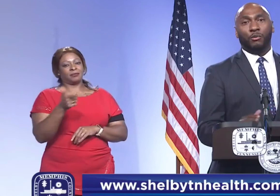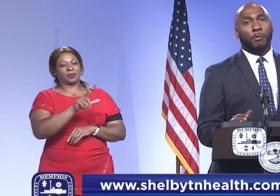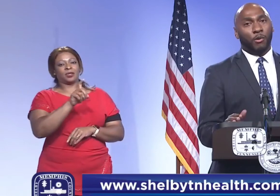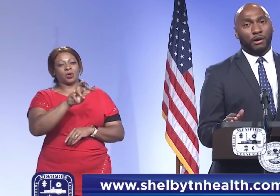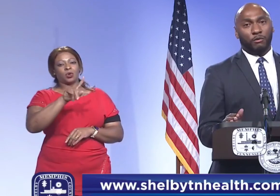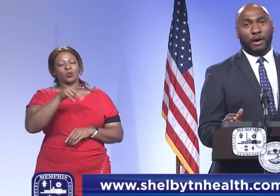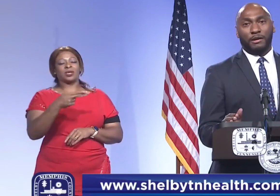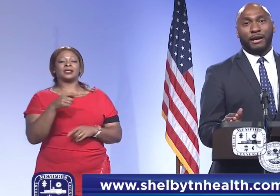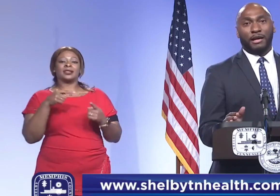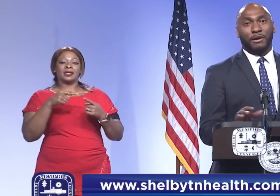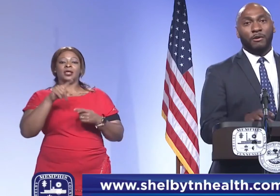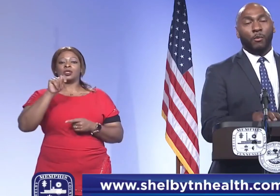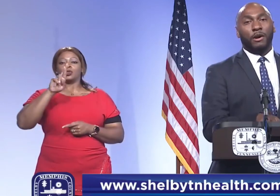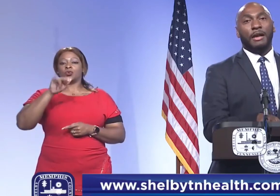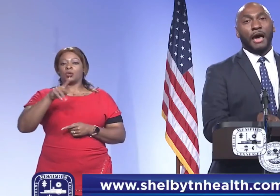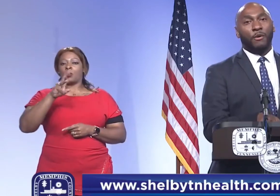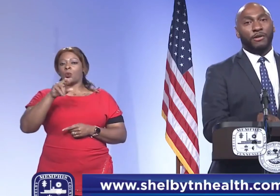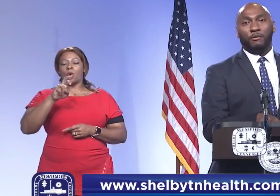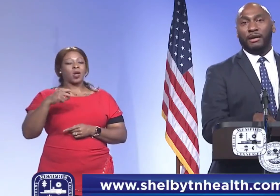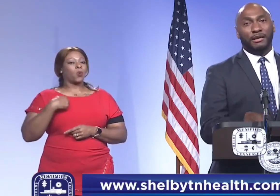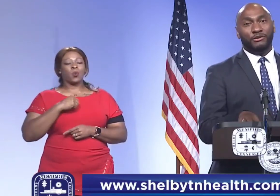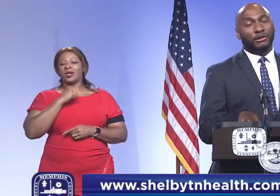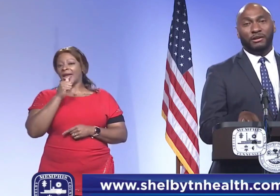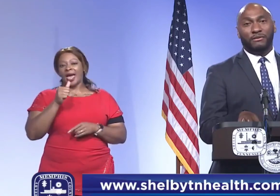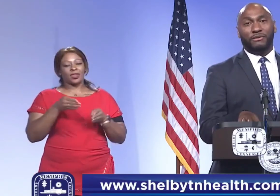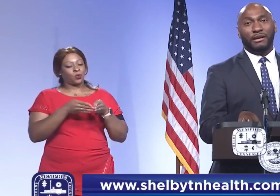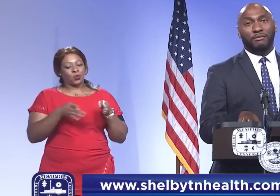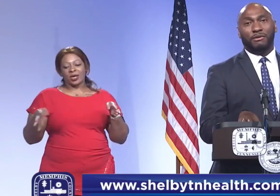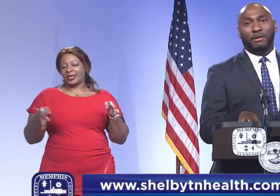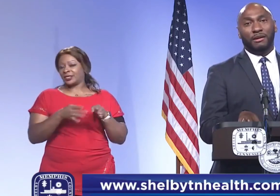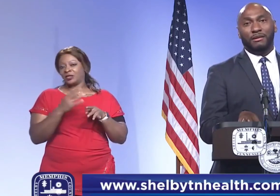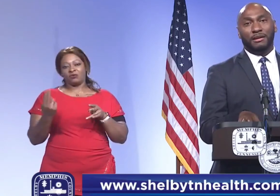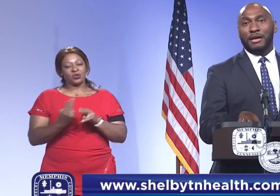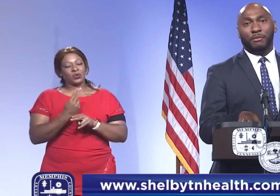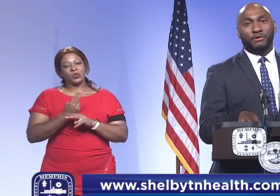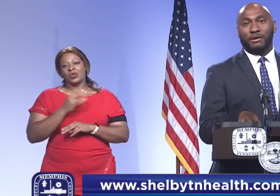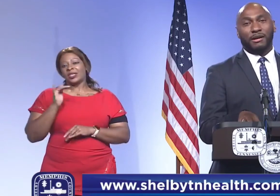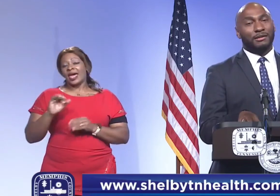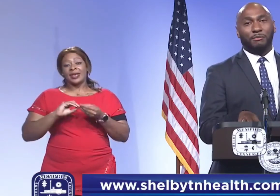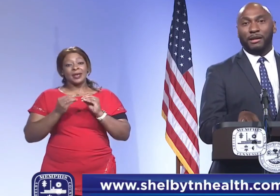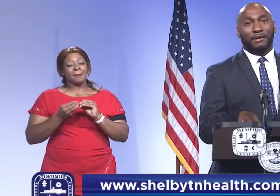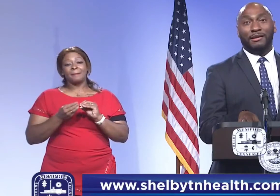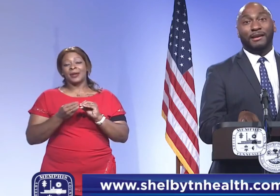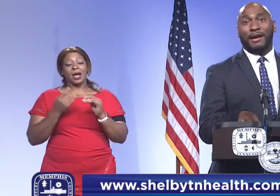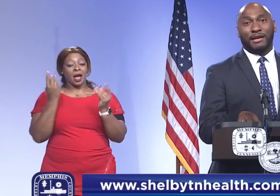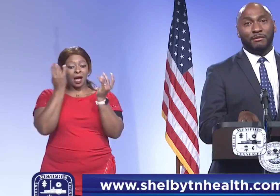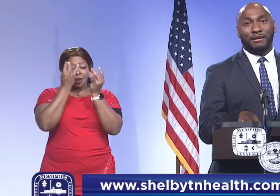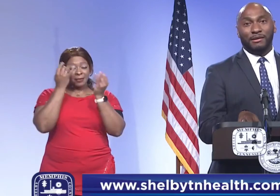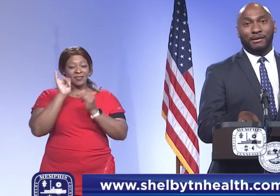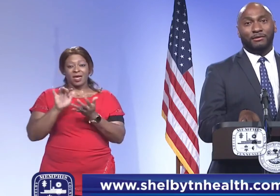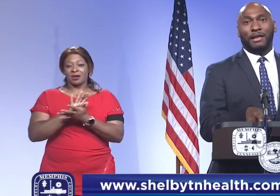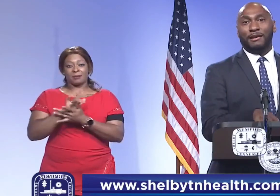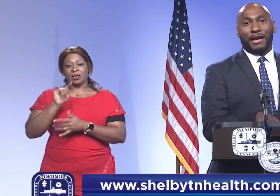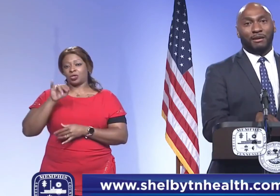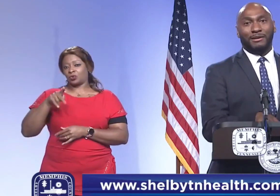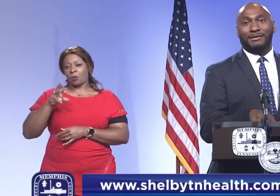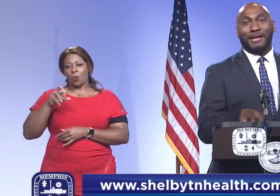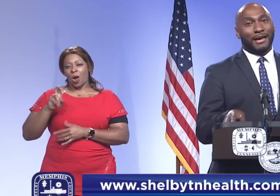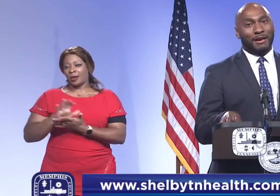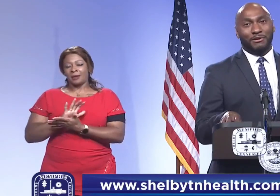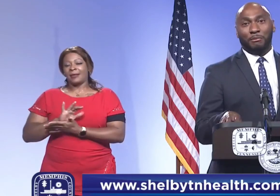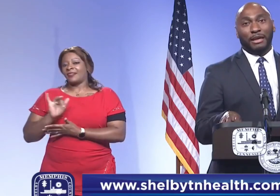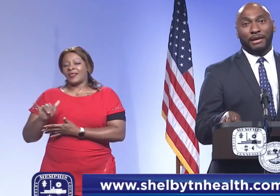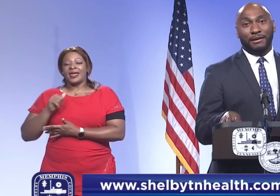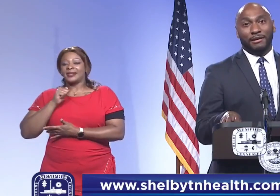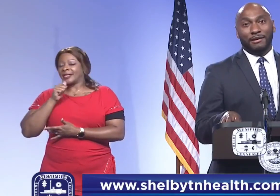the tripwire document. We are not within range of the numbers that are contemplated in that document. And so that document does not